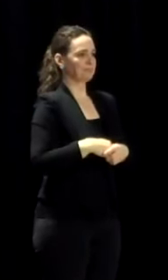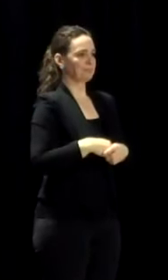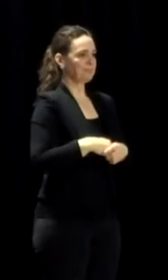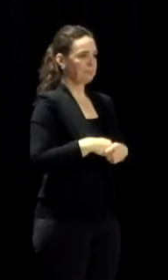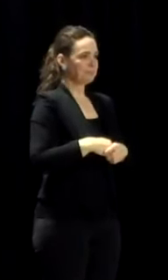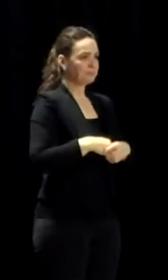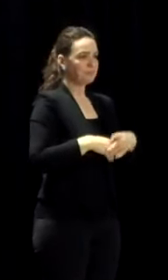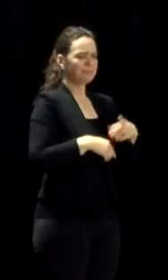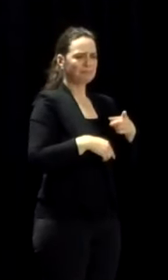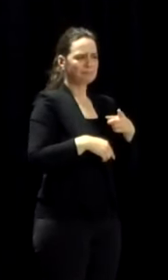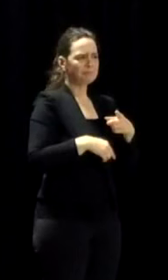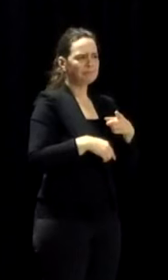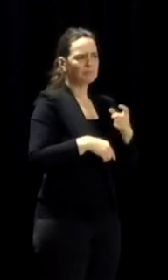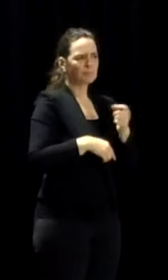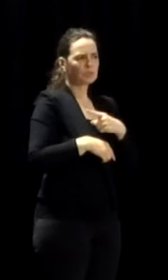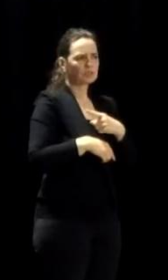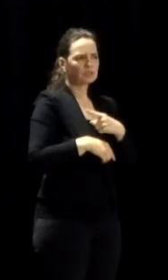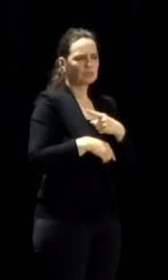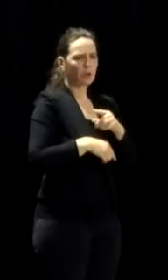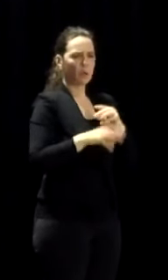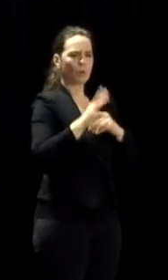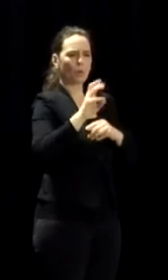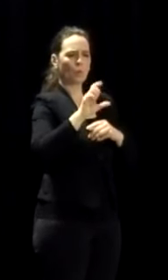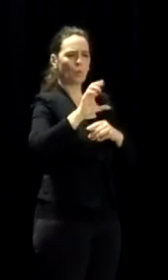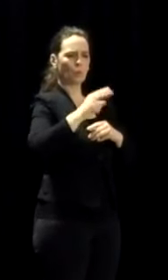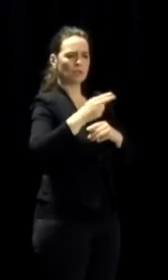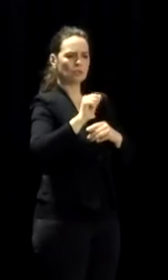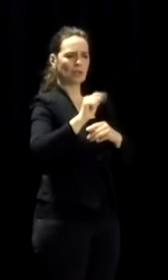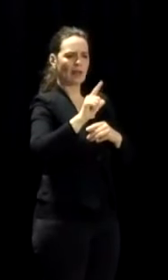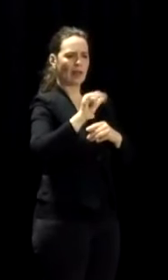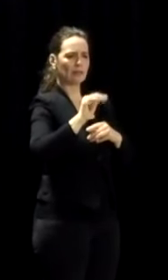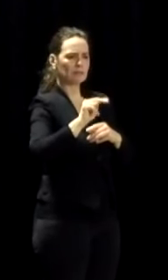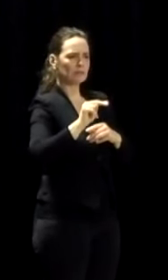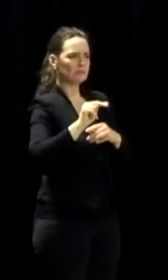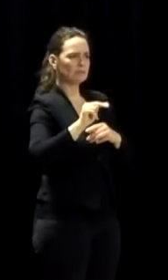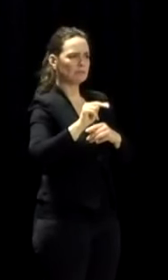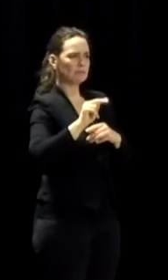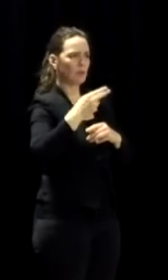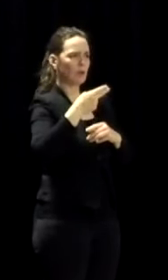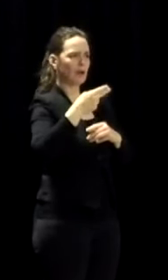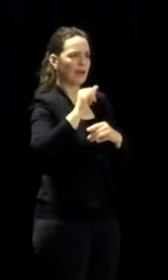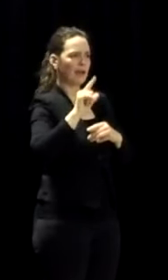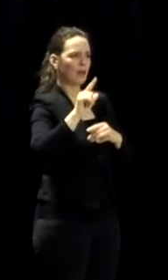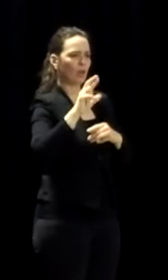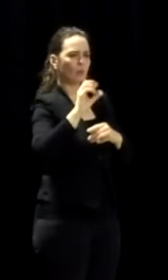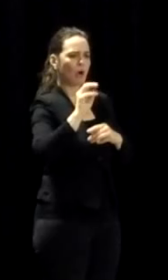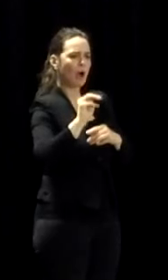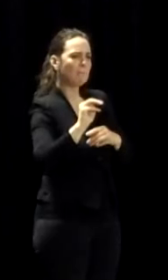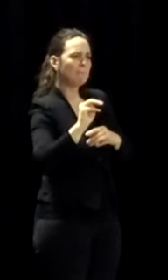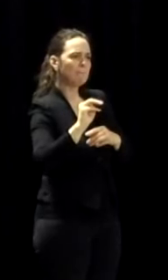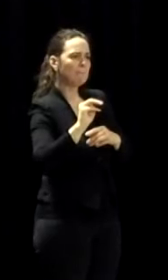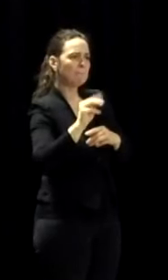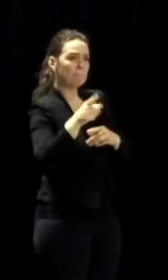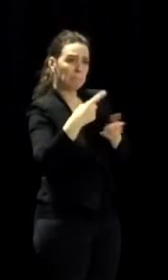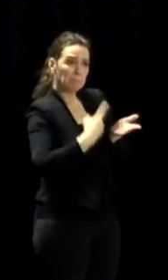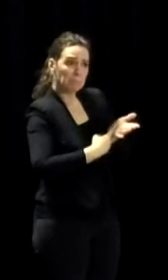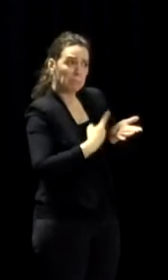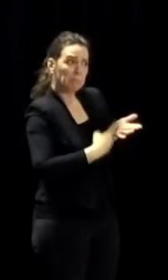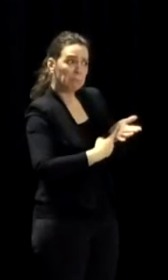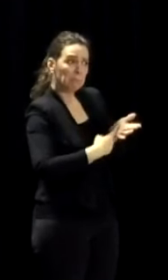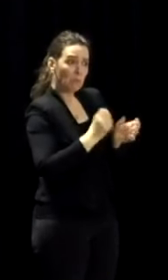some equipment at the Allen Foundation for the testing site, but in terms of production in the Skinny Atlas area? Yeah, Hillrom has been a